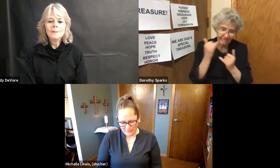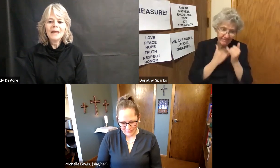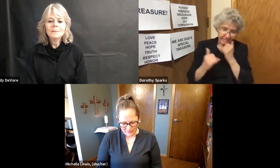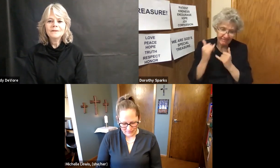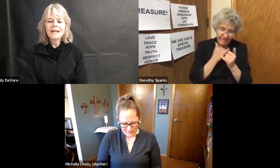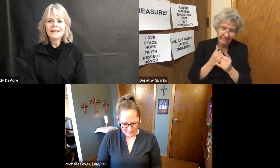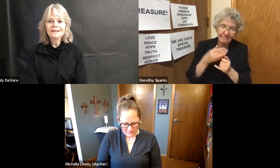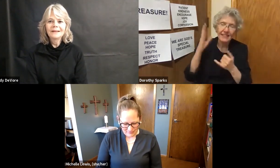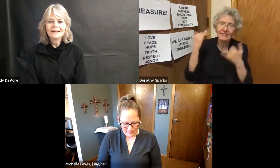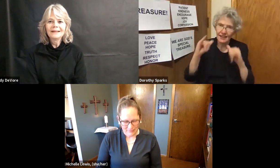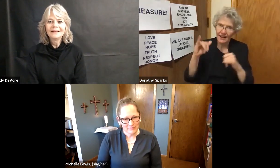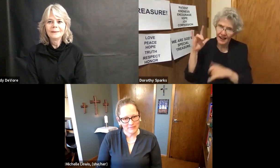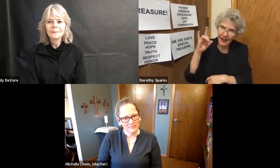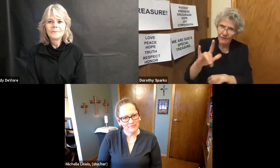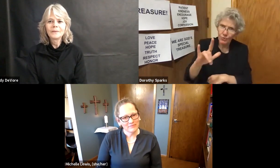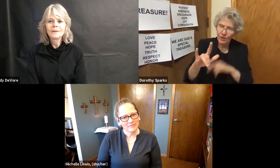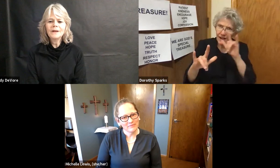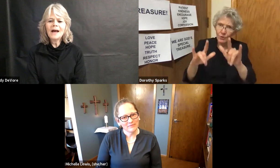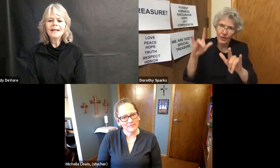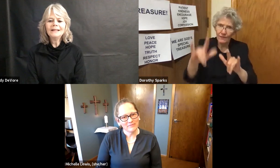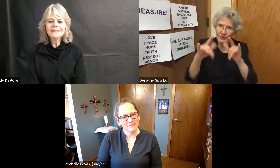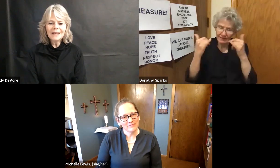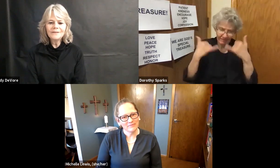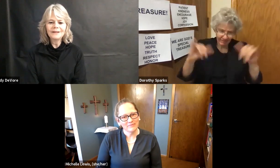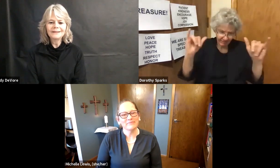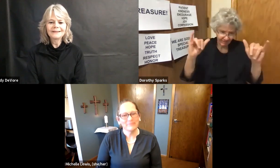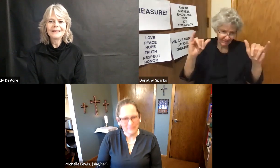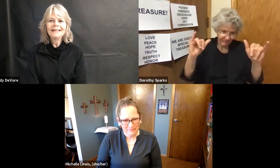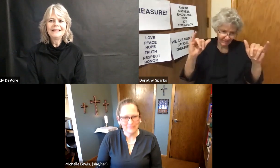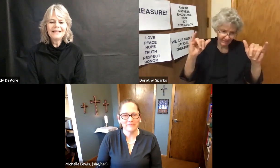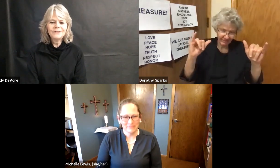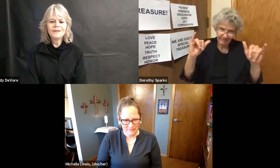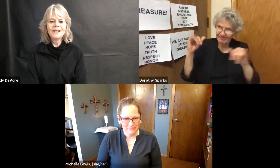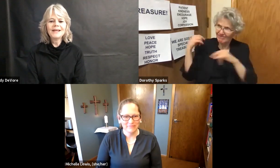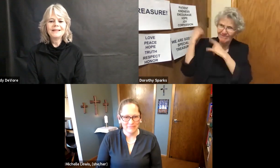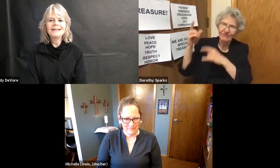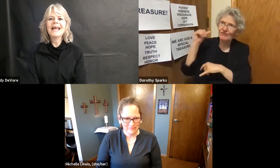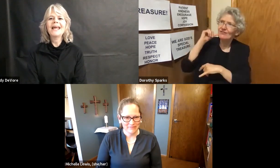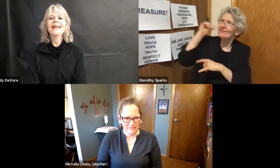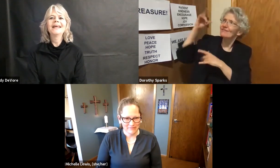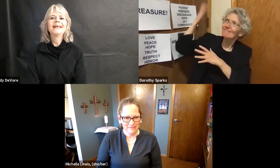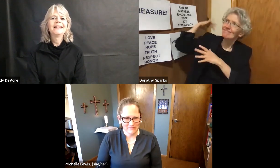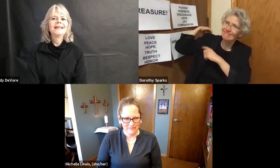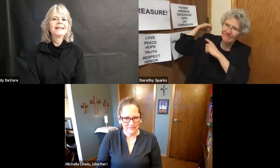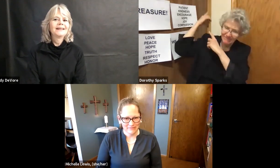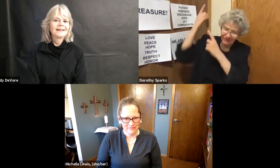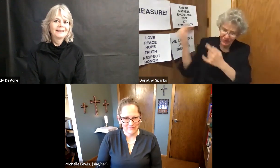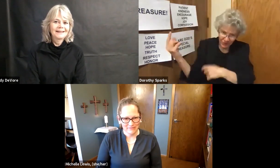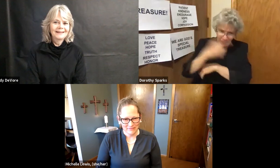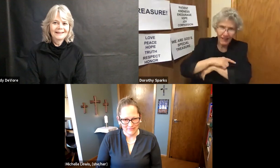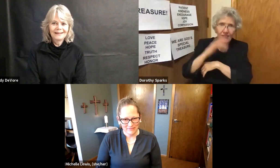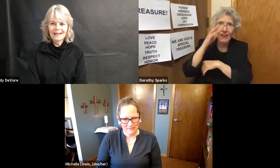Even when we make mistakes, God loves us. Yesterday, today,